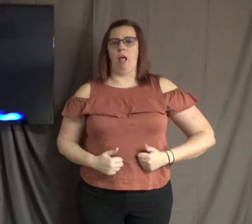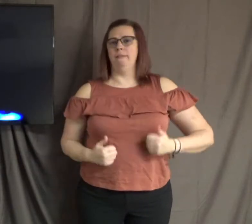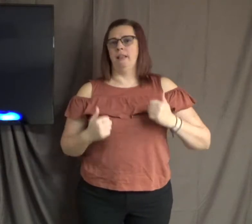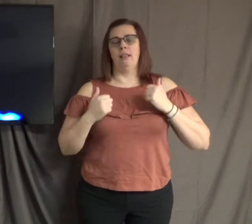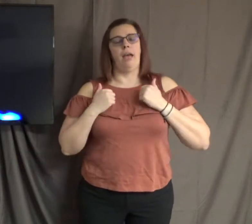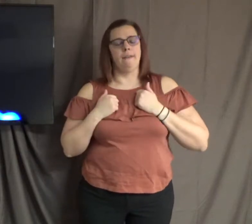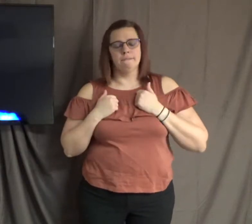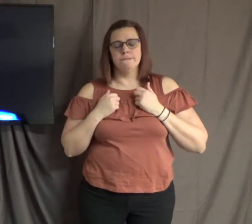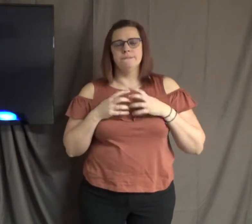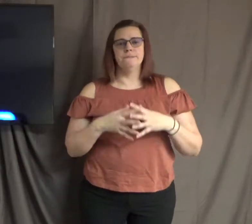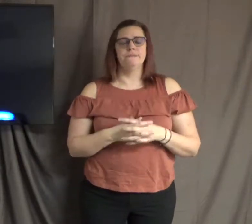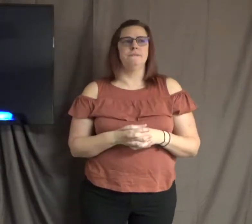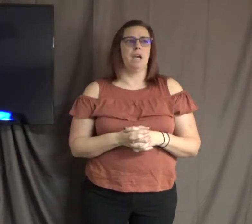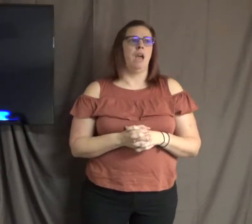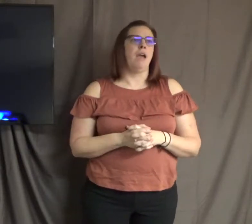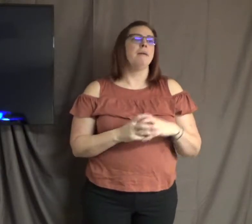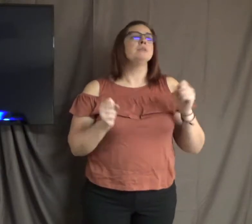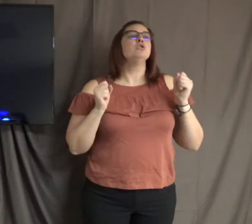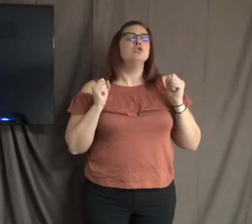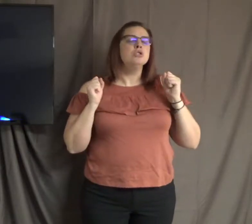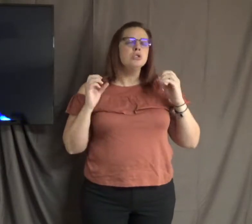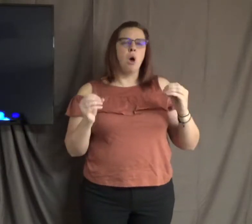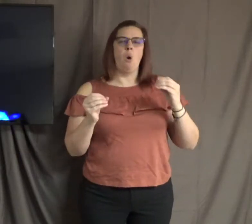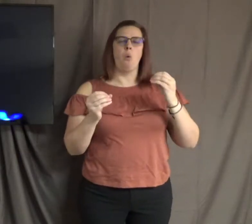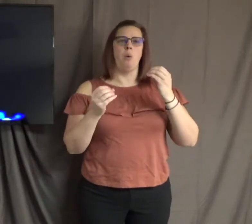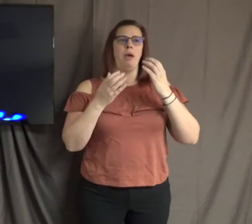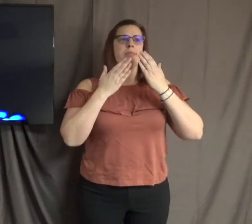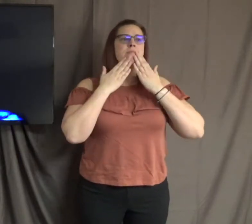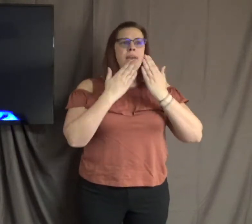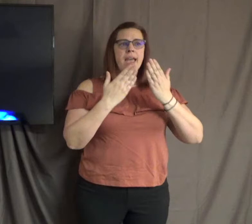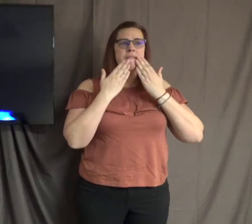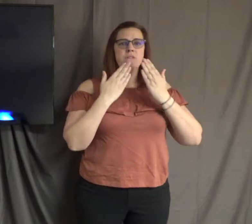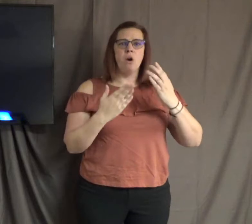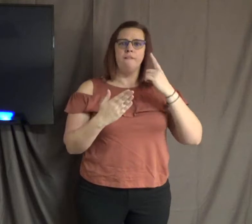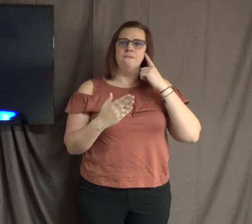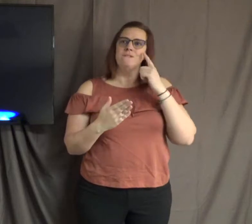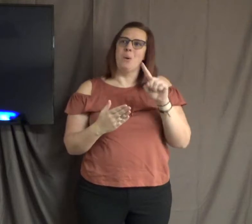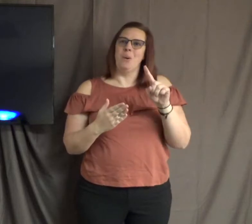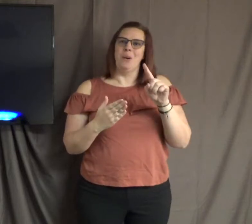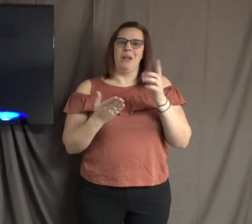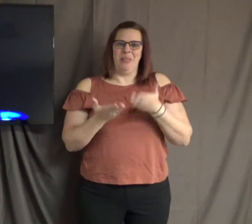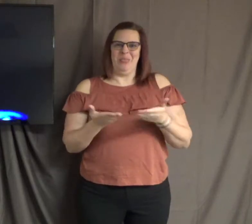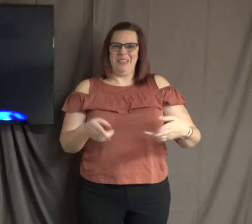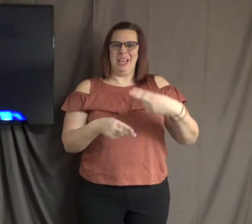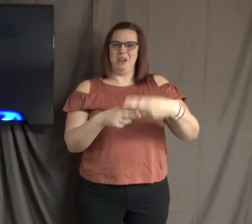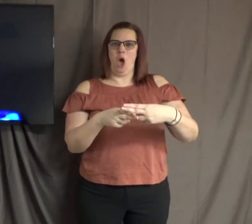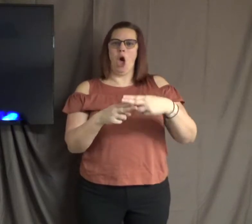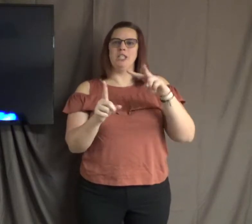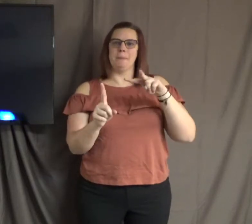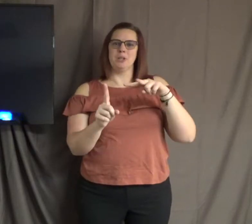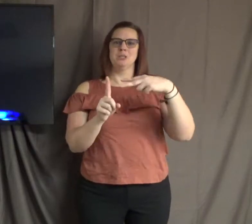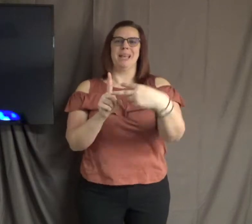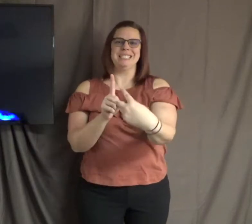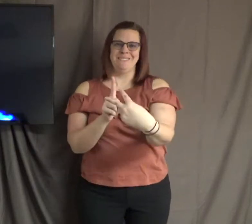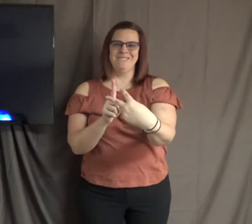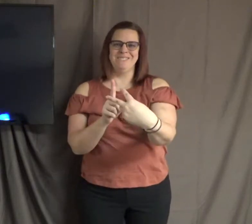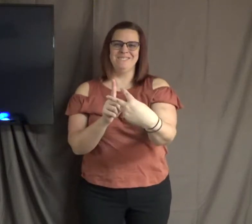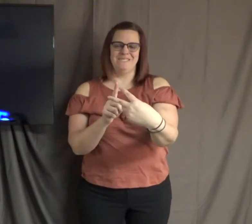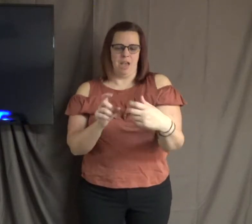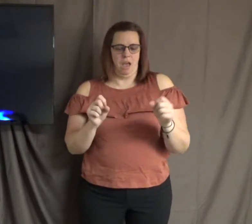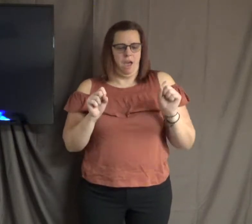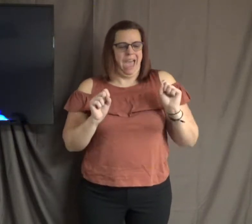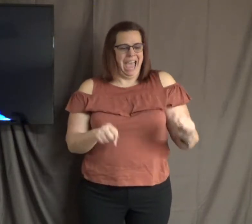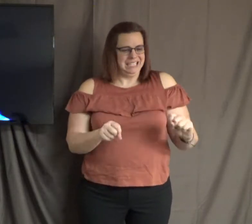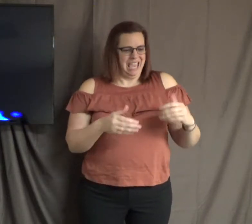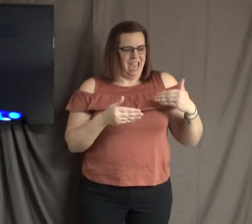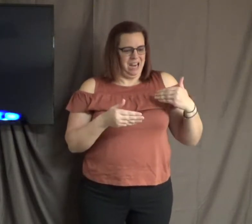I am so thankful for that little thing called perspective that allows me to move past just